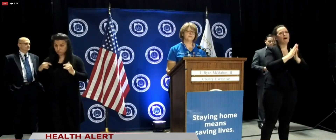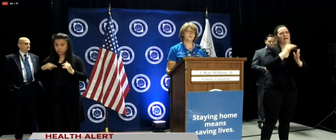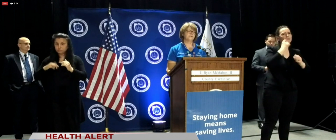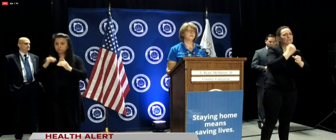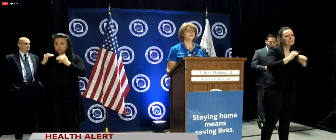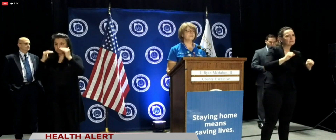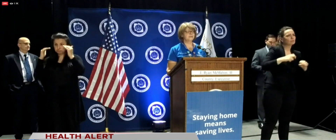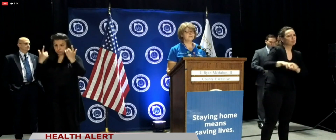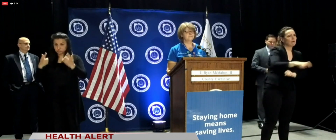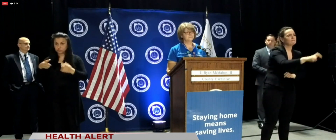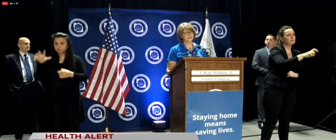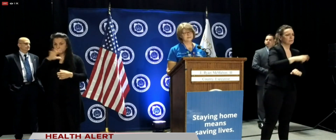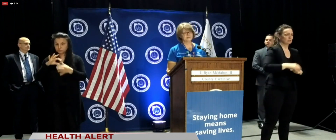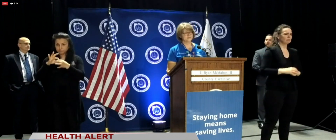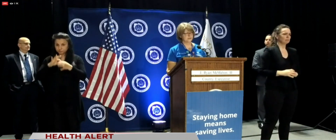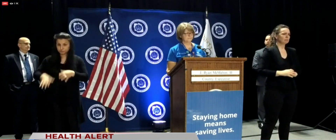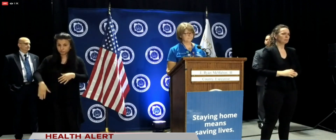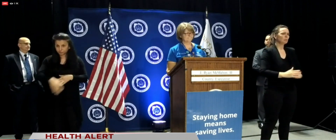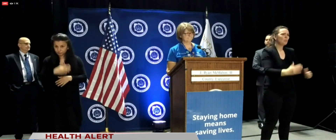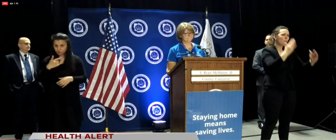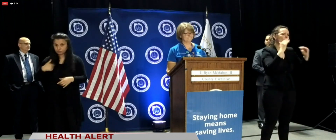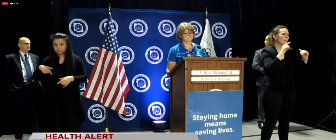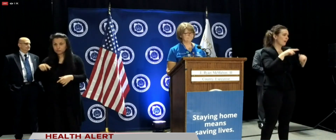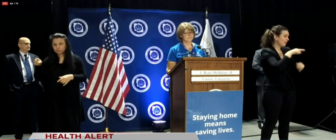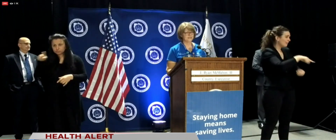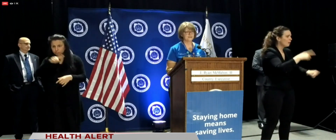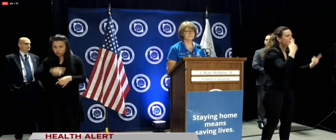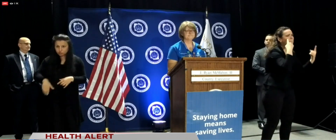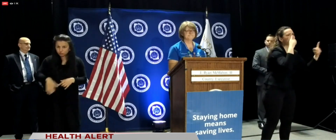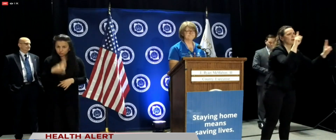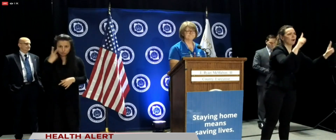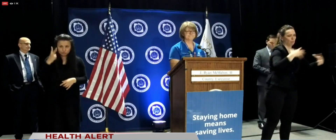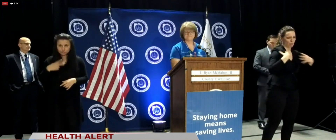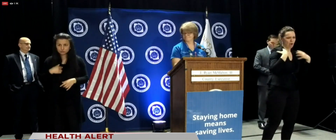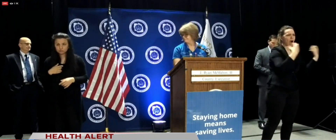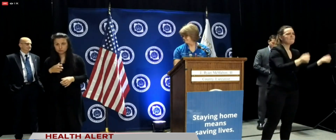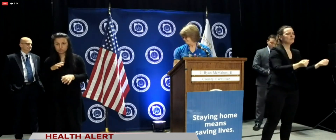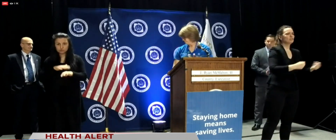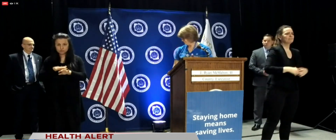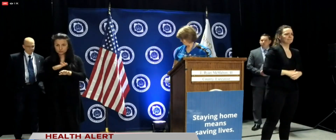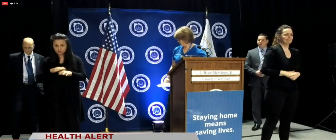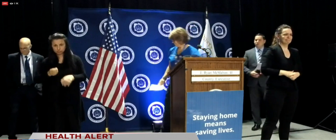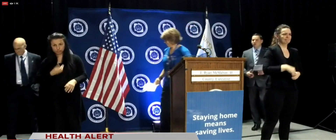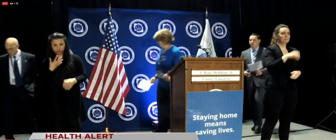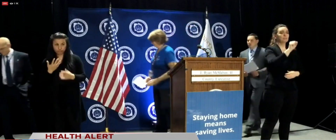support that they critically need at this time. Thank you.